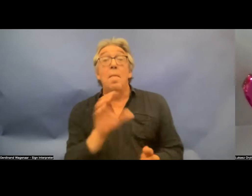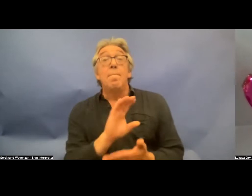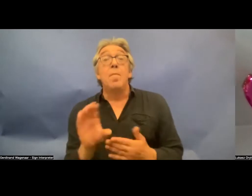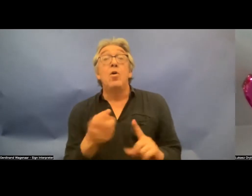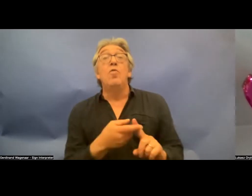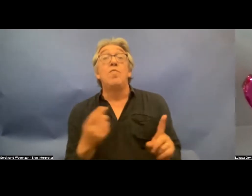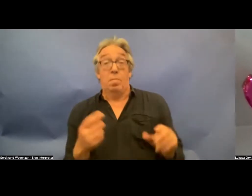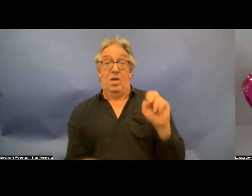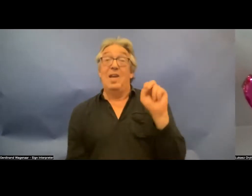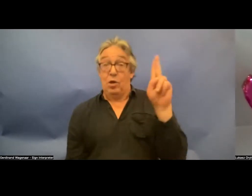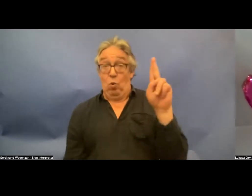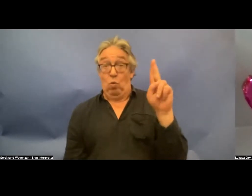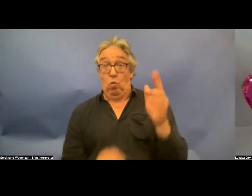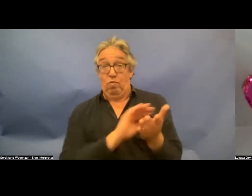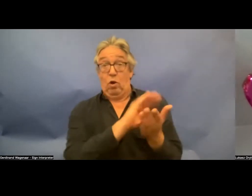there were